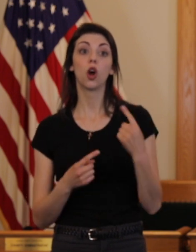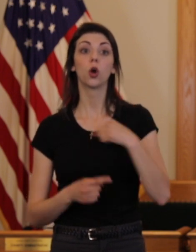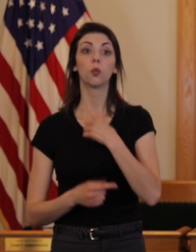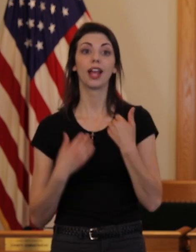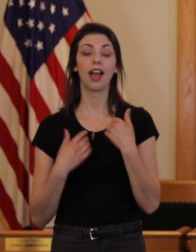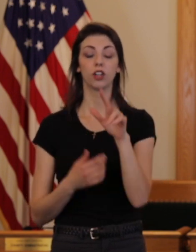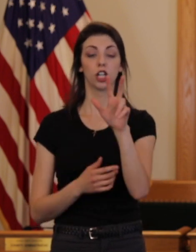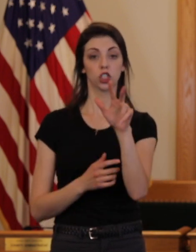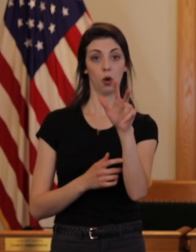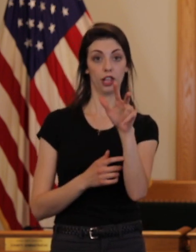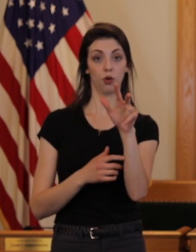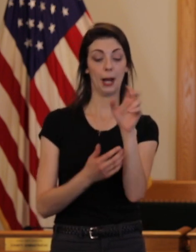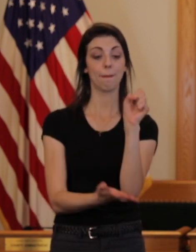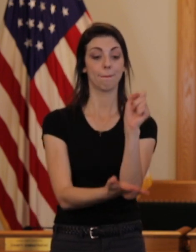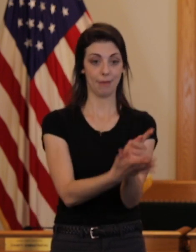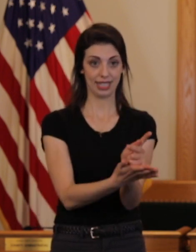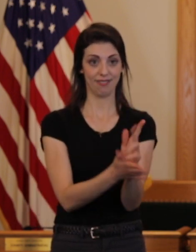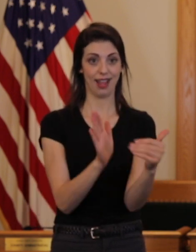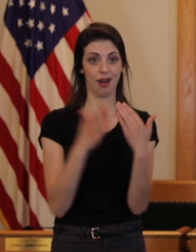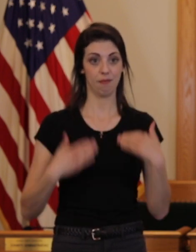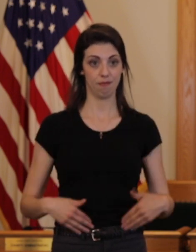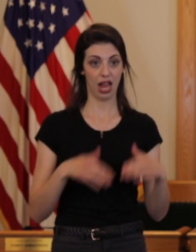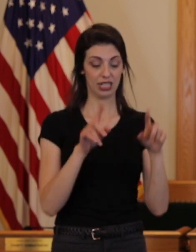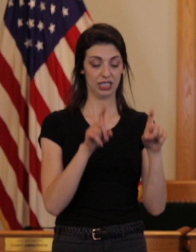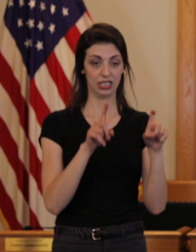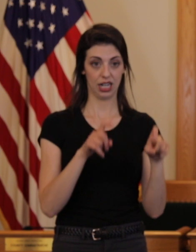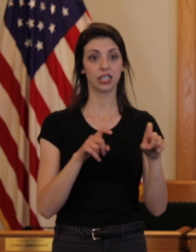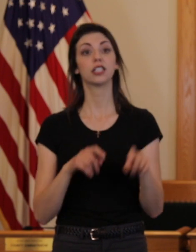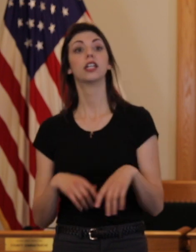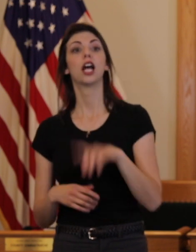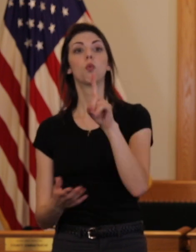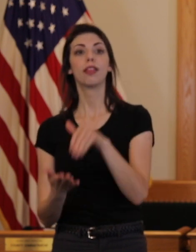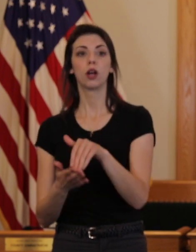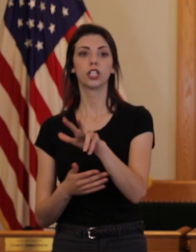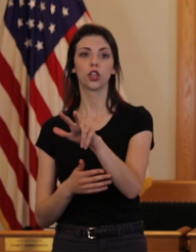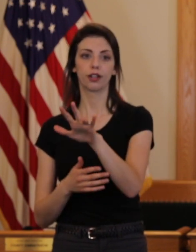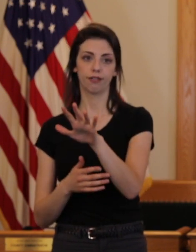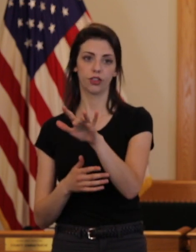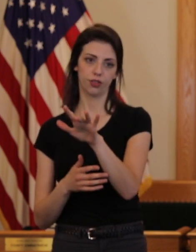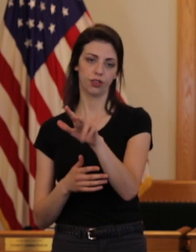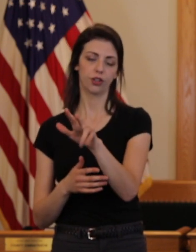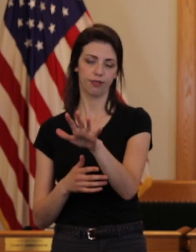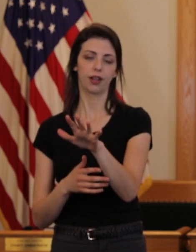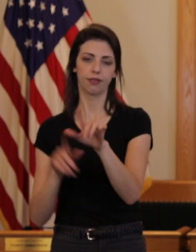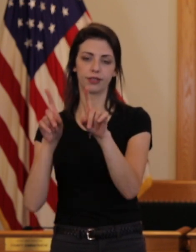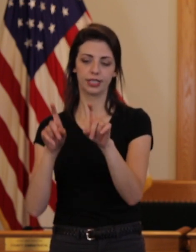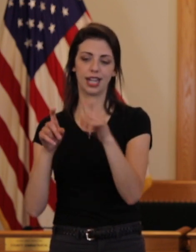23 positive antibody test results and 1,035 negative antibody test